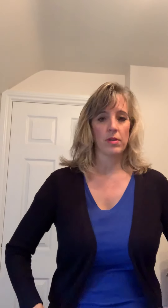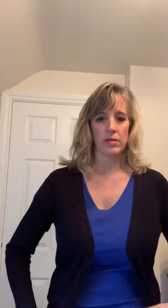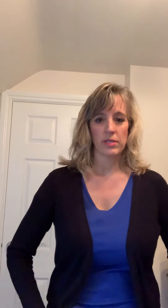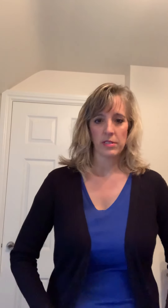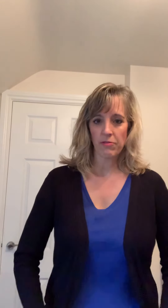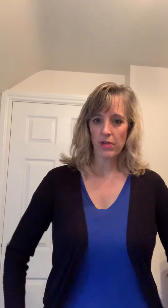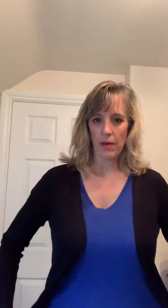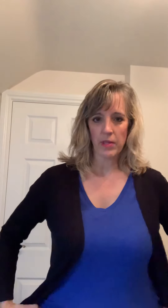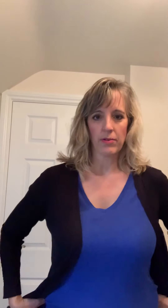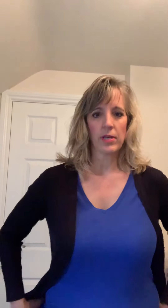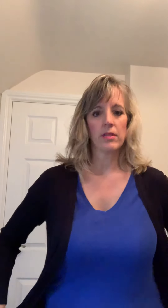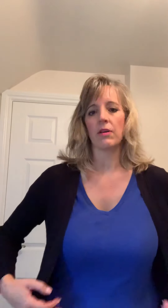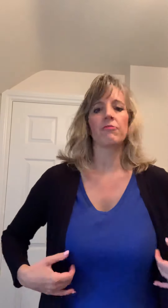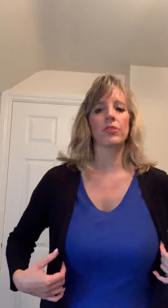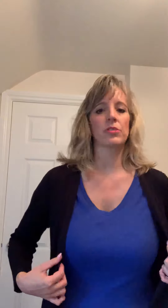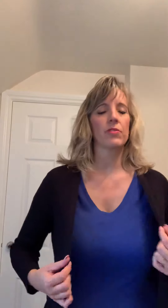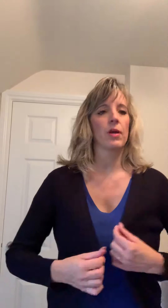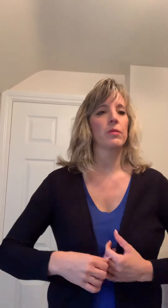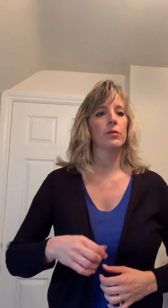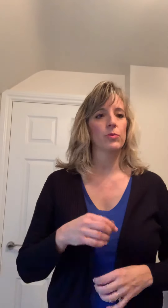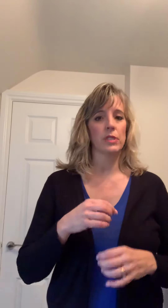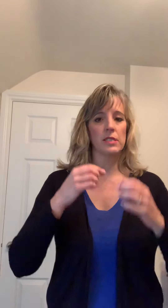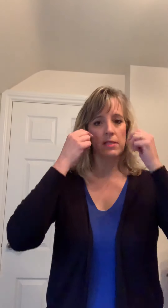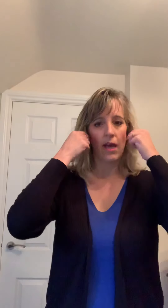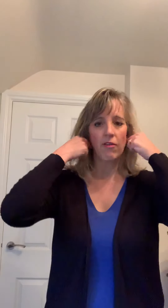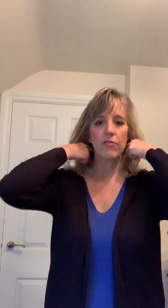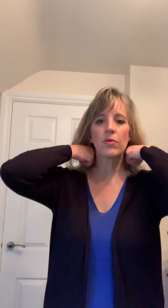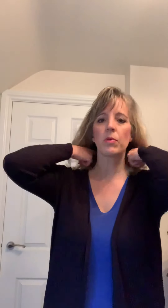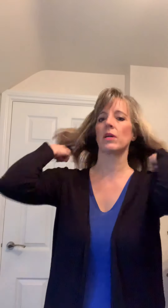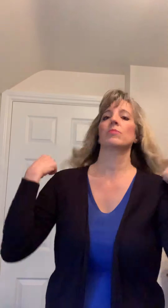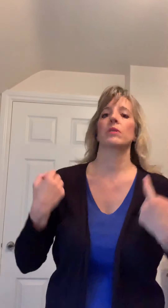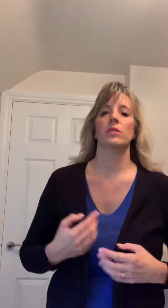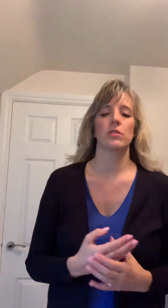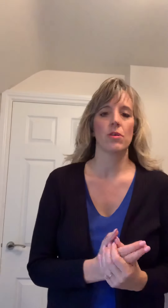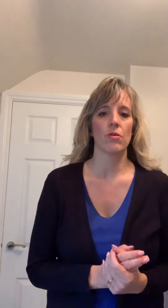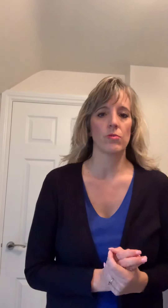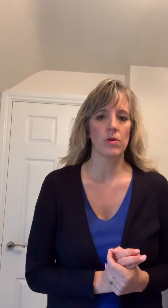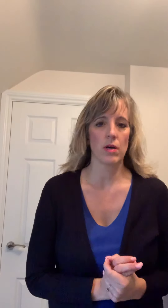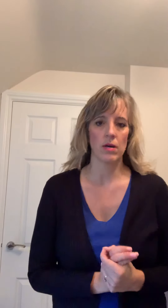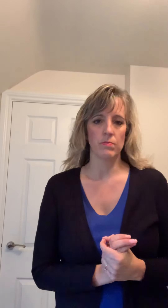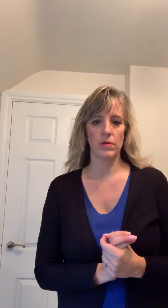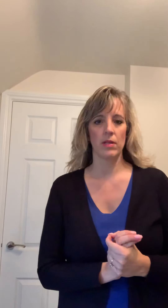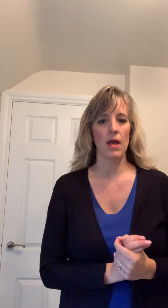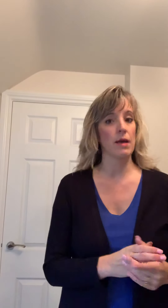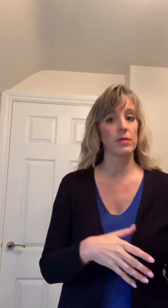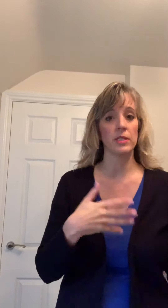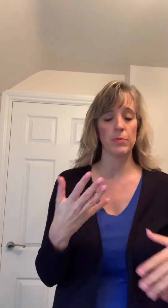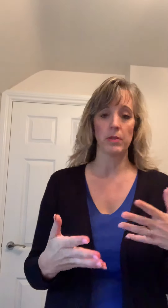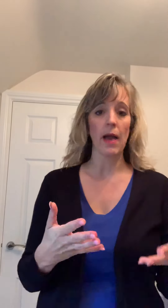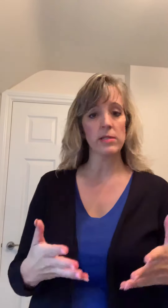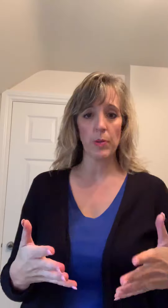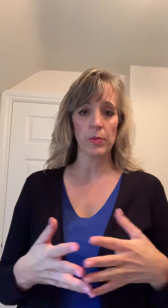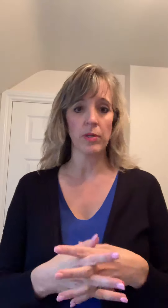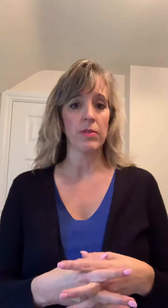This is a vocabulary. The first vocabulary word is deaf, because we need to know, we need to be able to ask people if they are